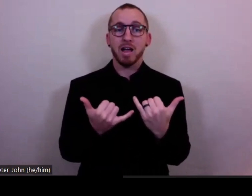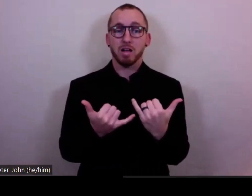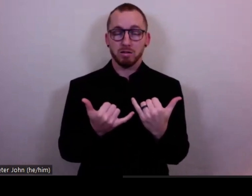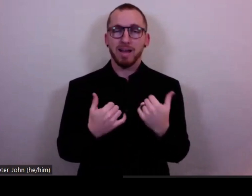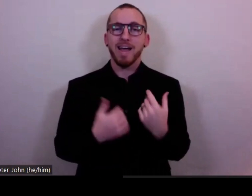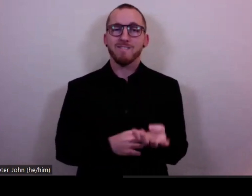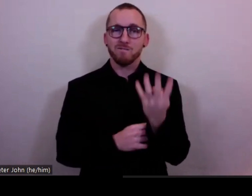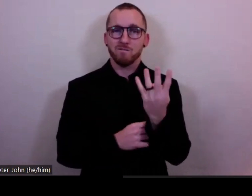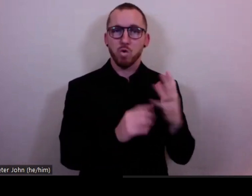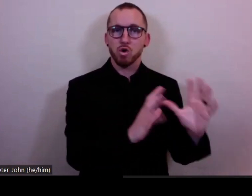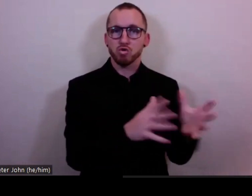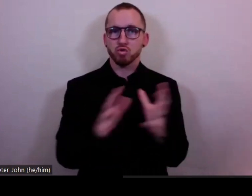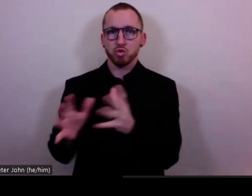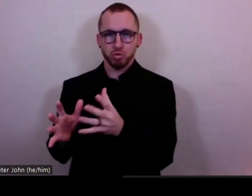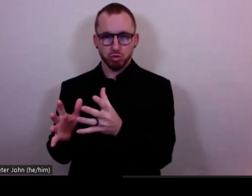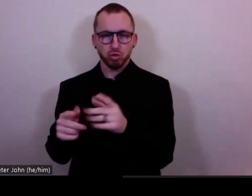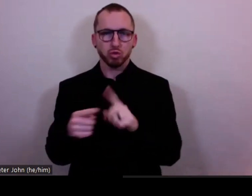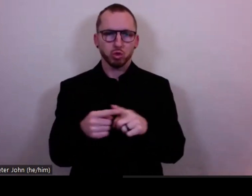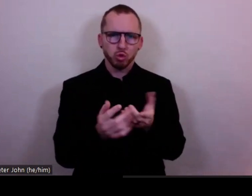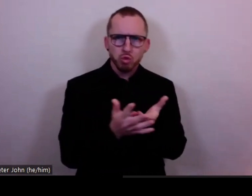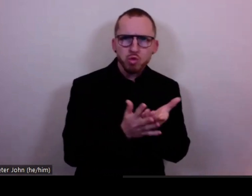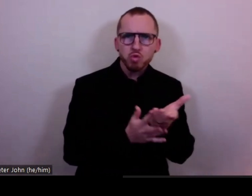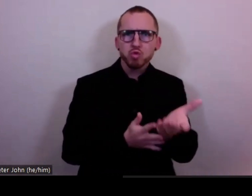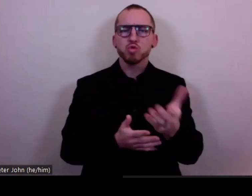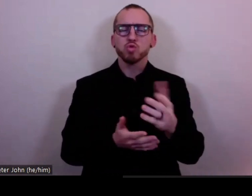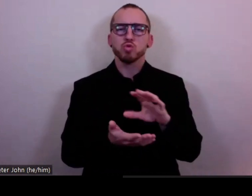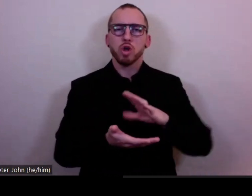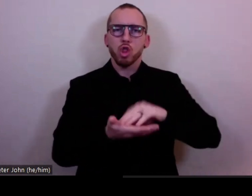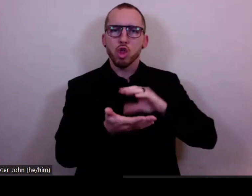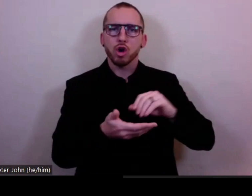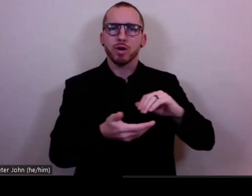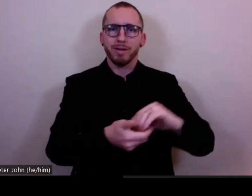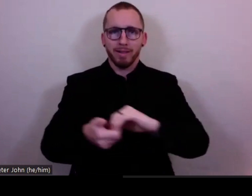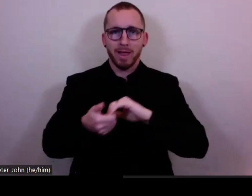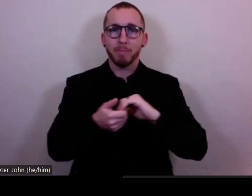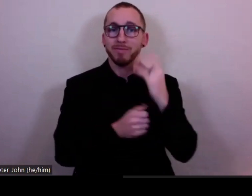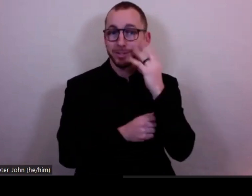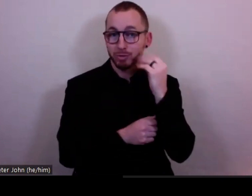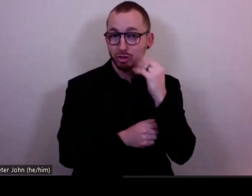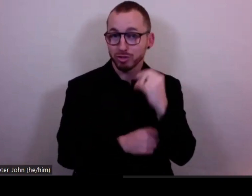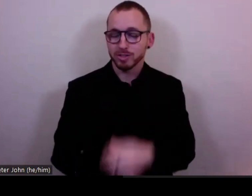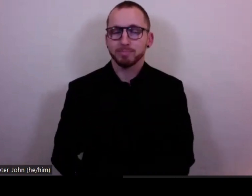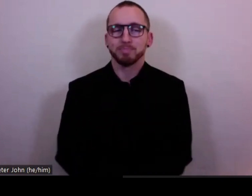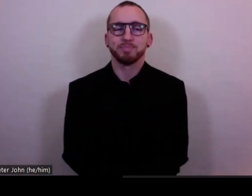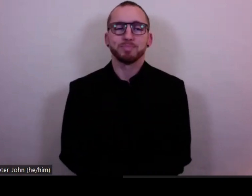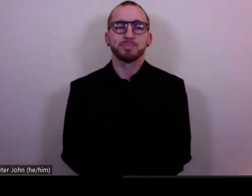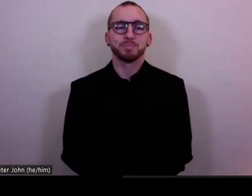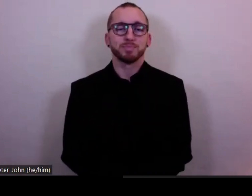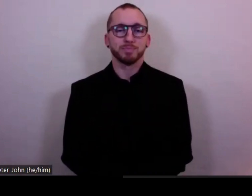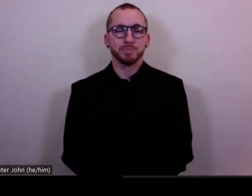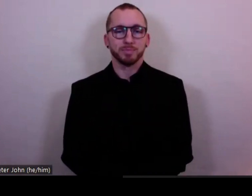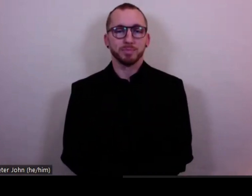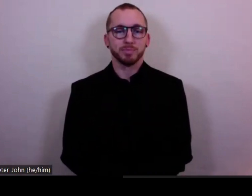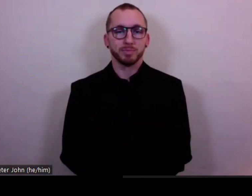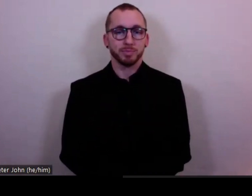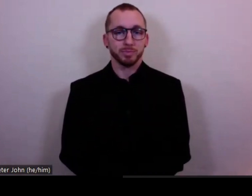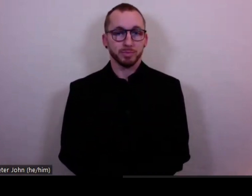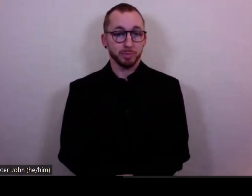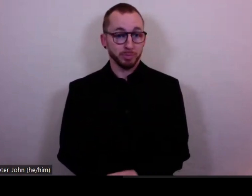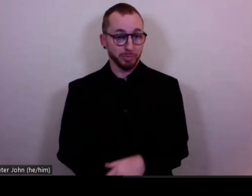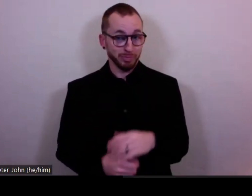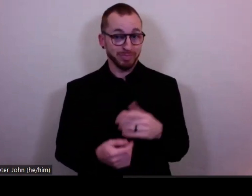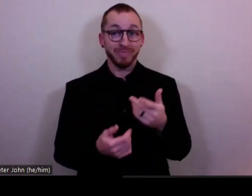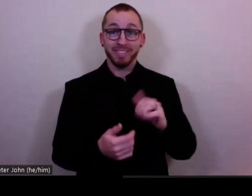state to go through a learning collaborative experience. And part of that was inviting providers to join in